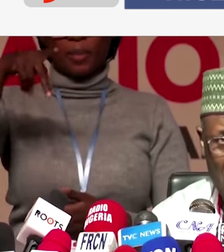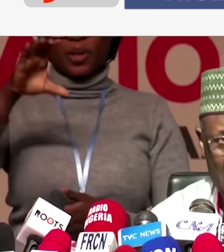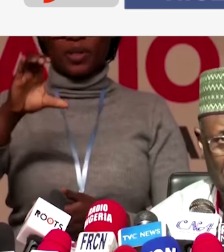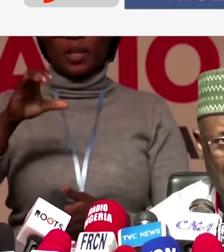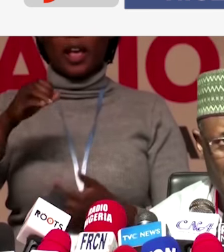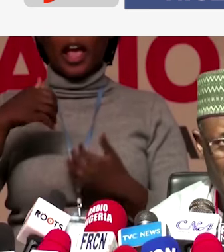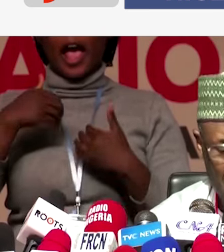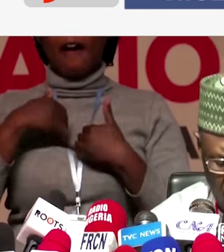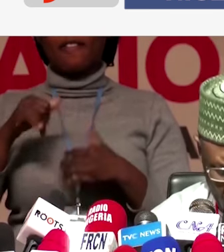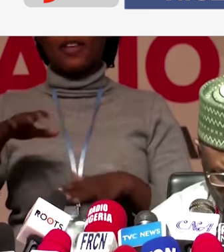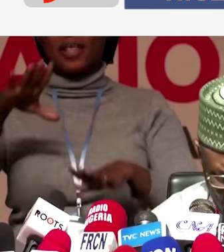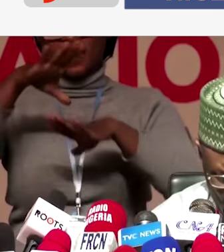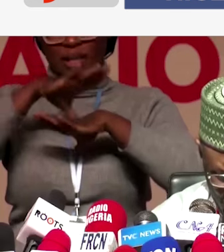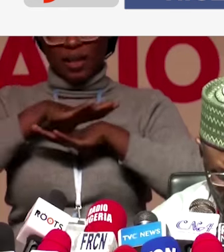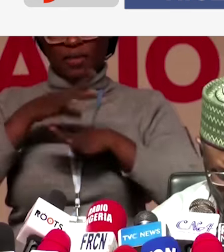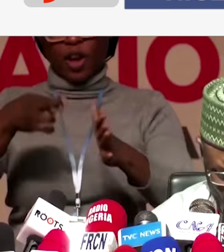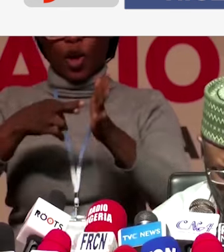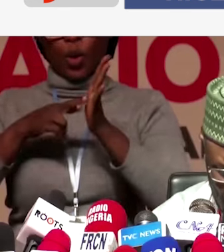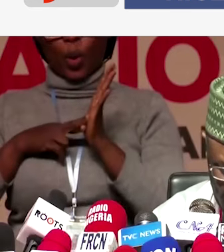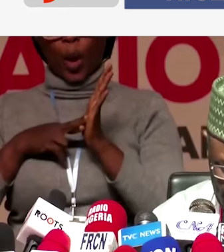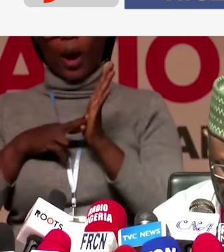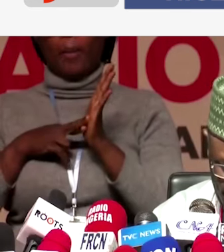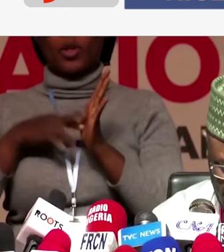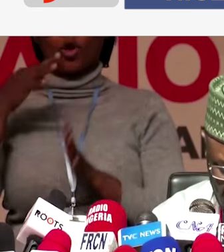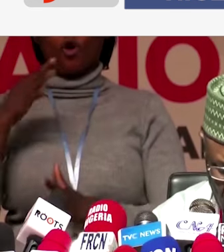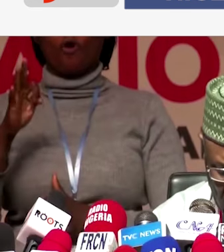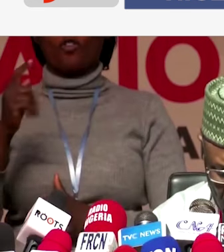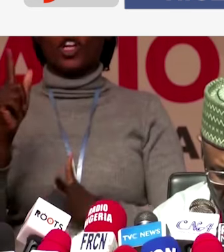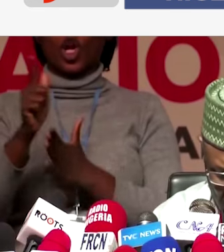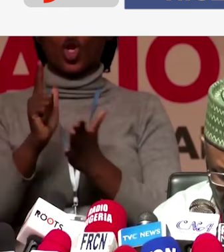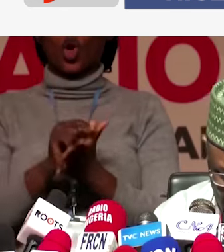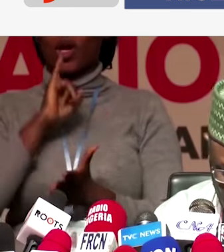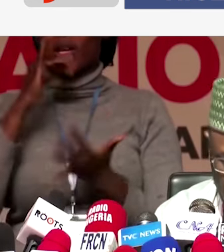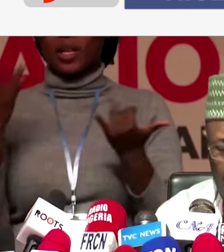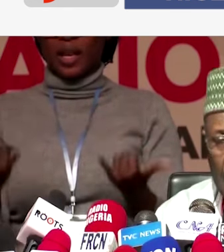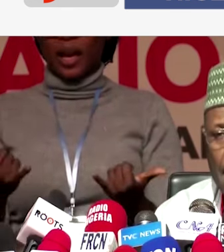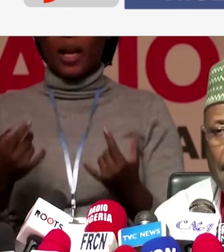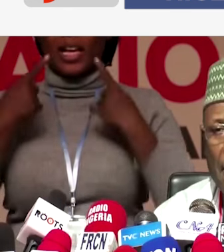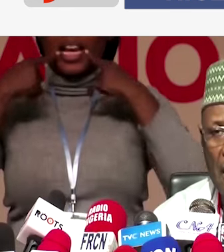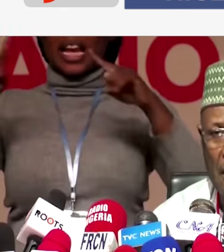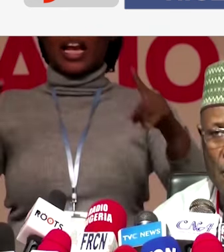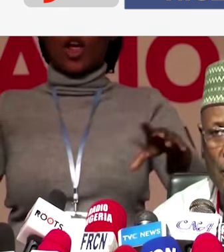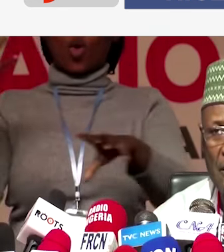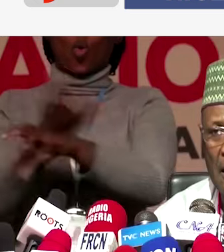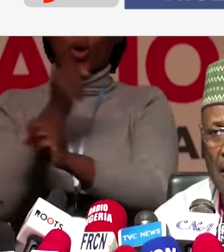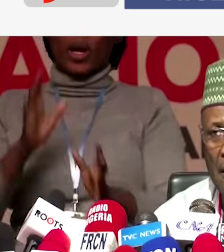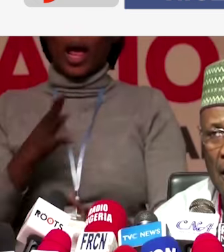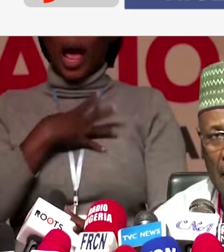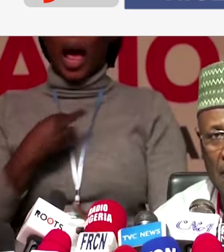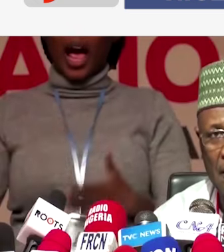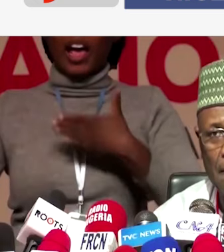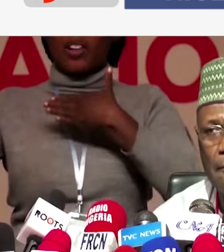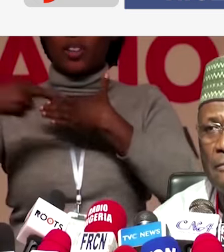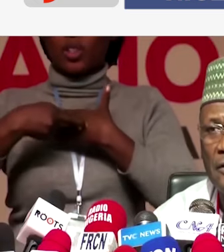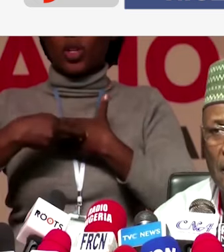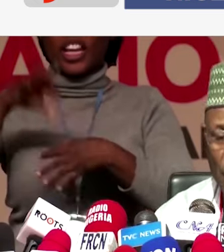having satisfied the requirements of the law, is hereby declared the winner and is returned